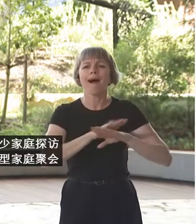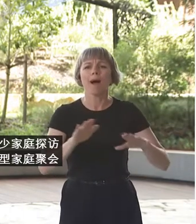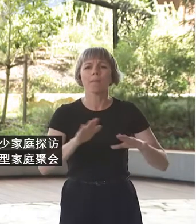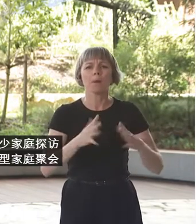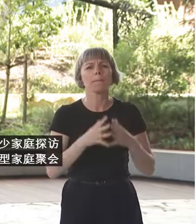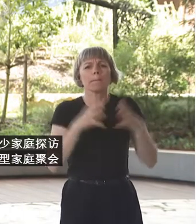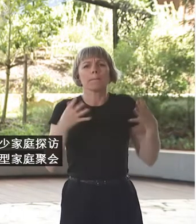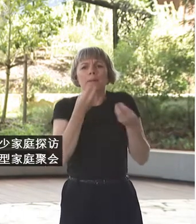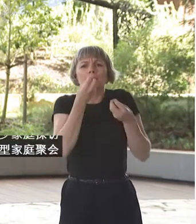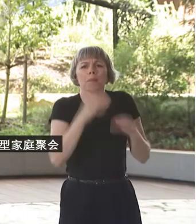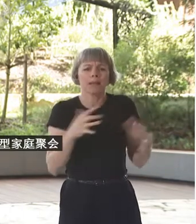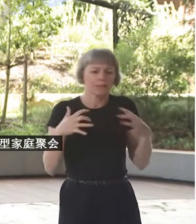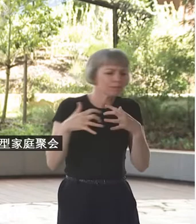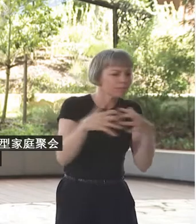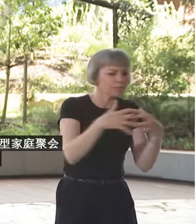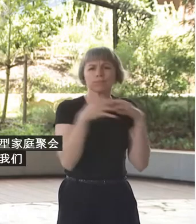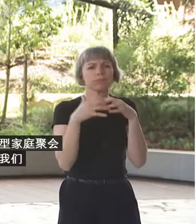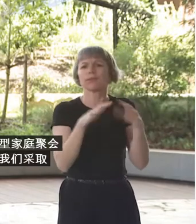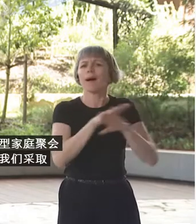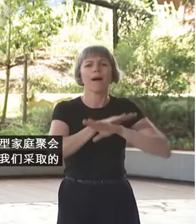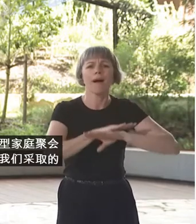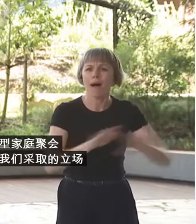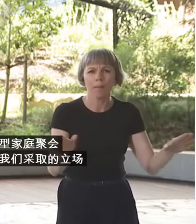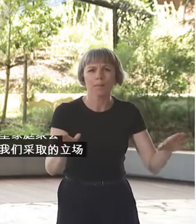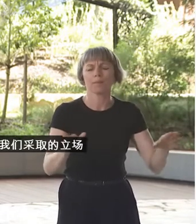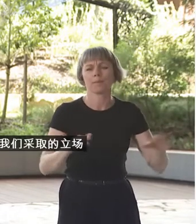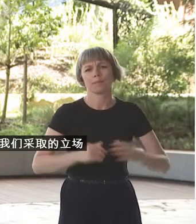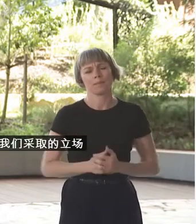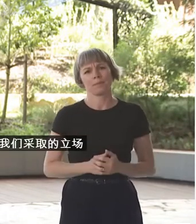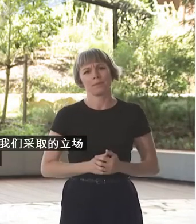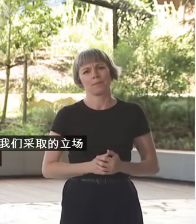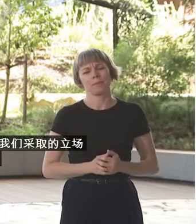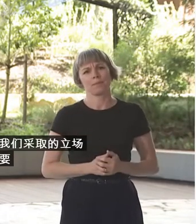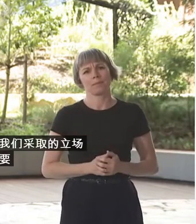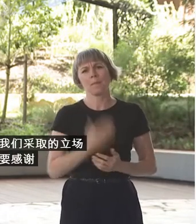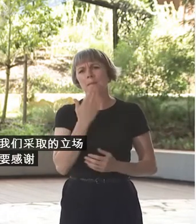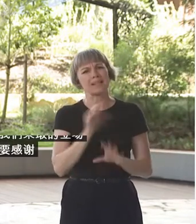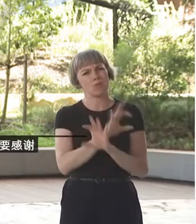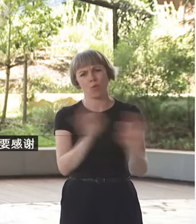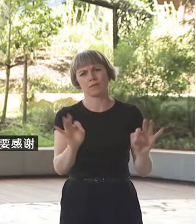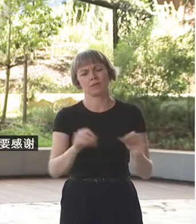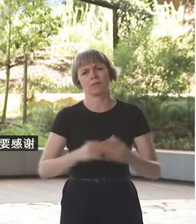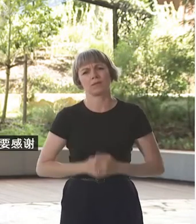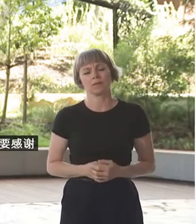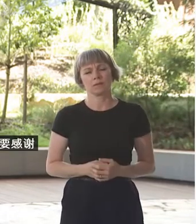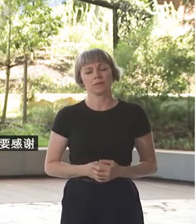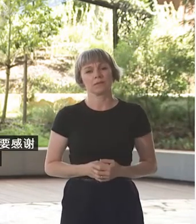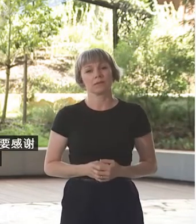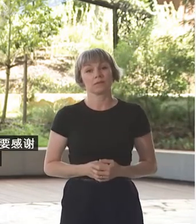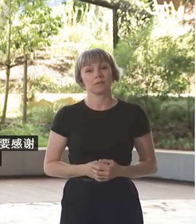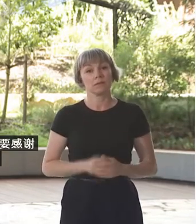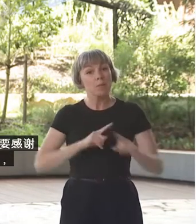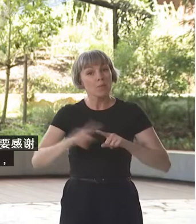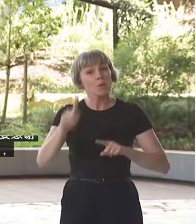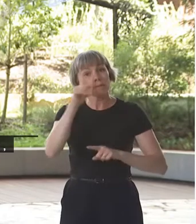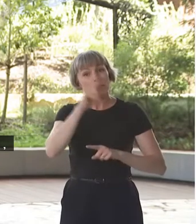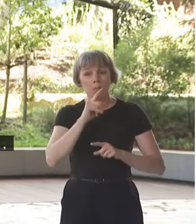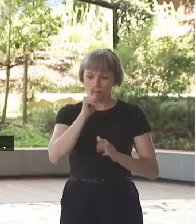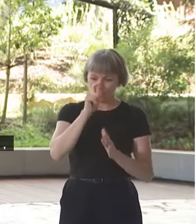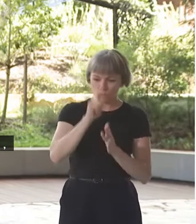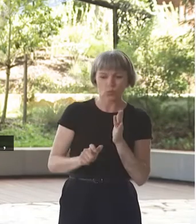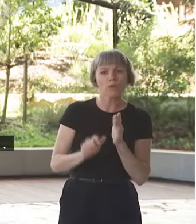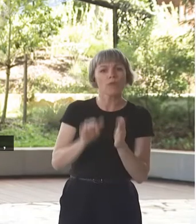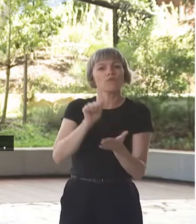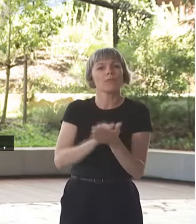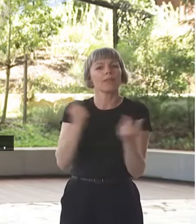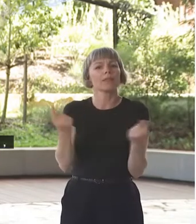household gatherings. And that's clearly the position we've taken. And in the main, I want to thank everybody for making the effort. And particularly at